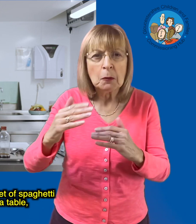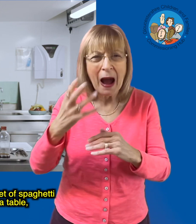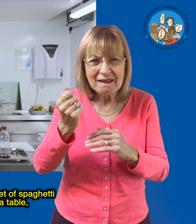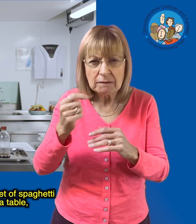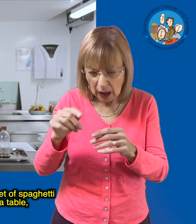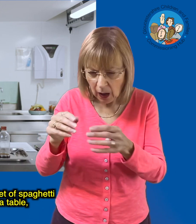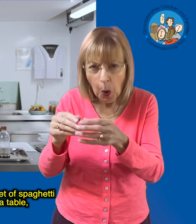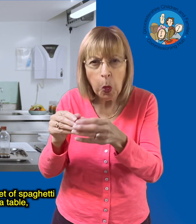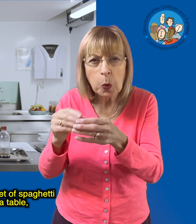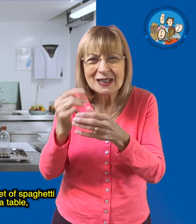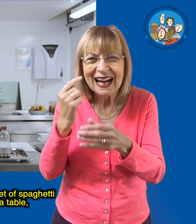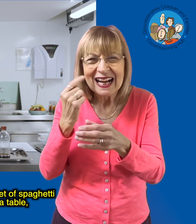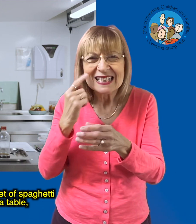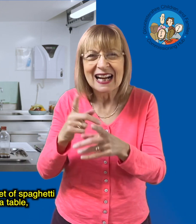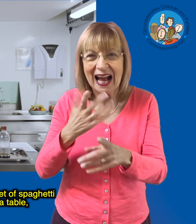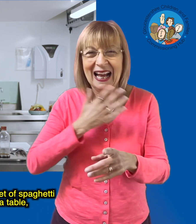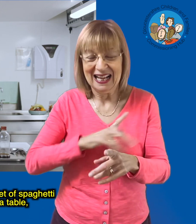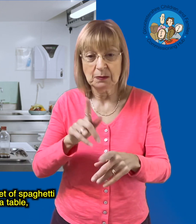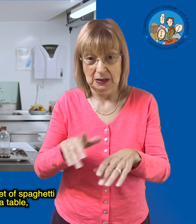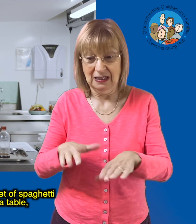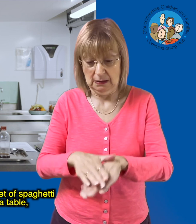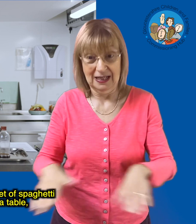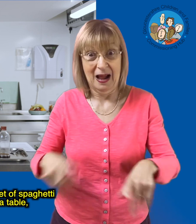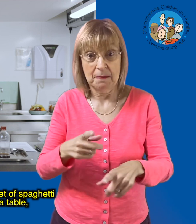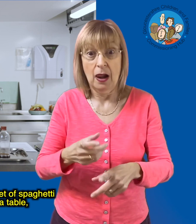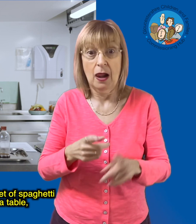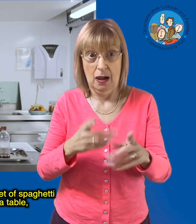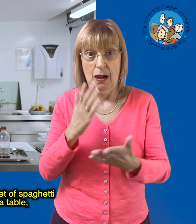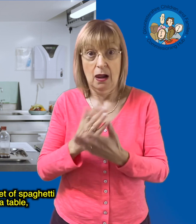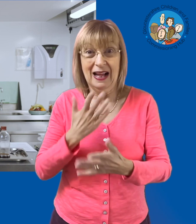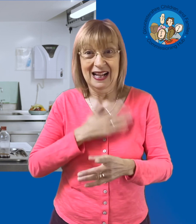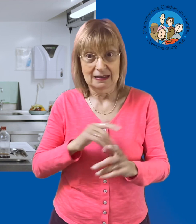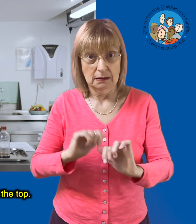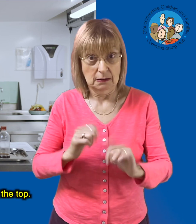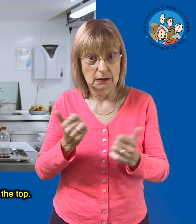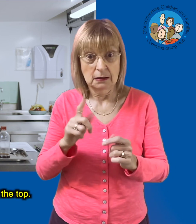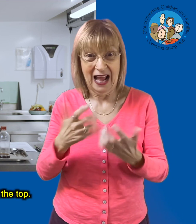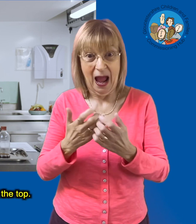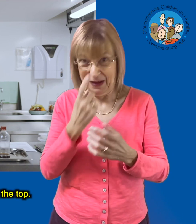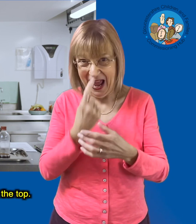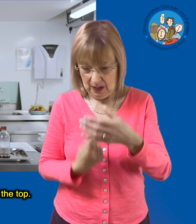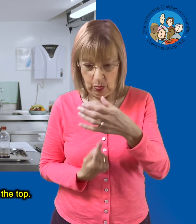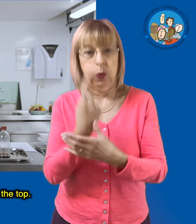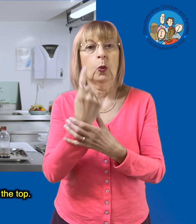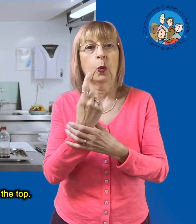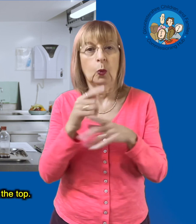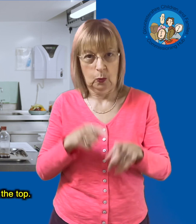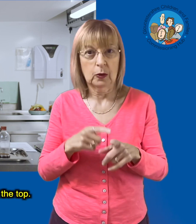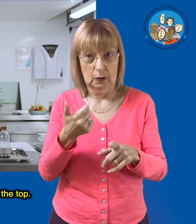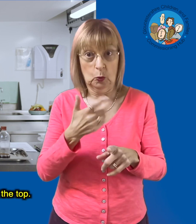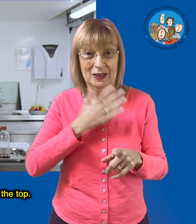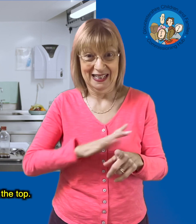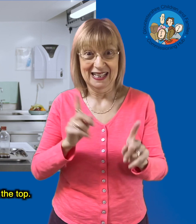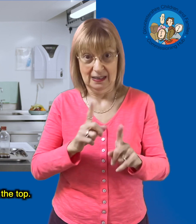packet of spaghetti, and you have to then forcefully bang it on a table, and if it all goes well it should